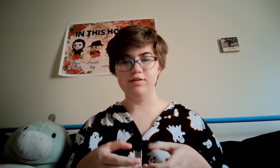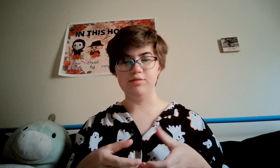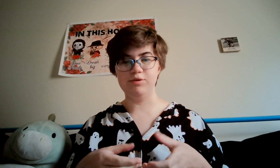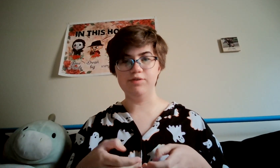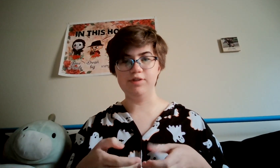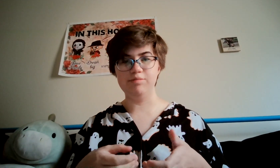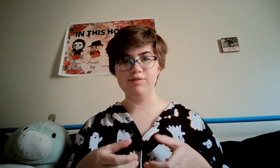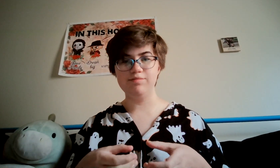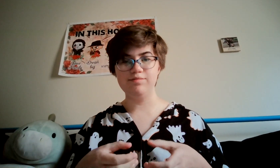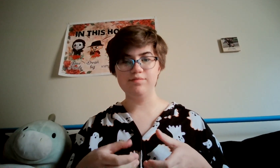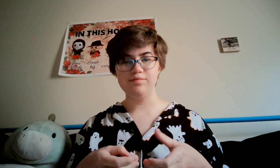move your thumbs.